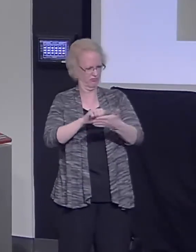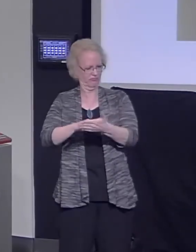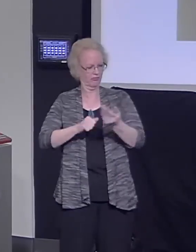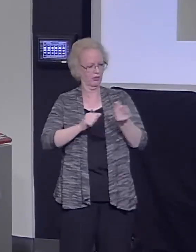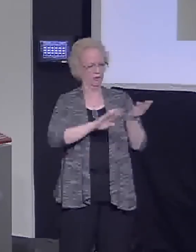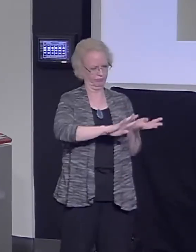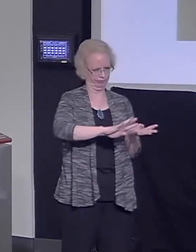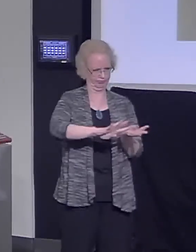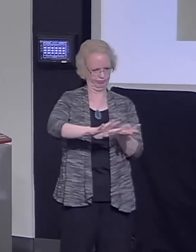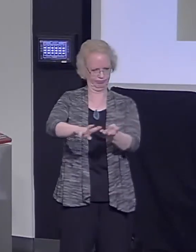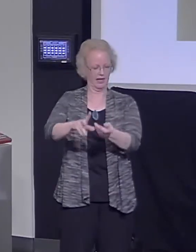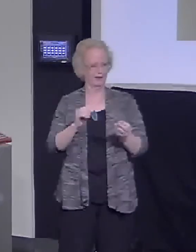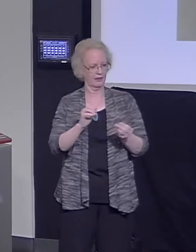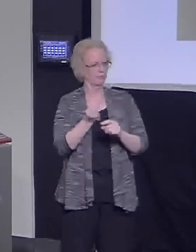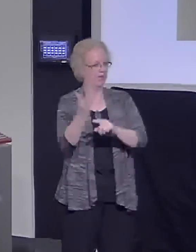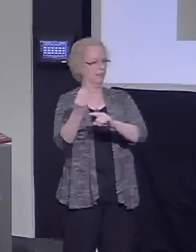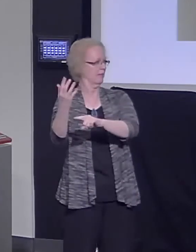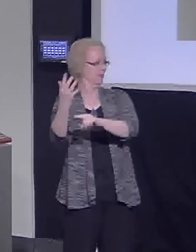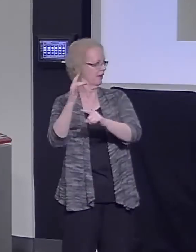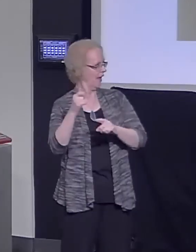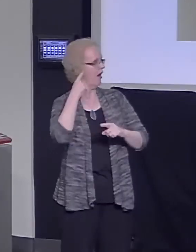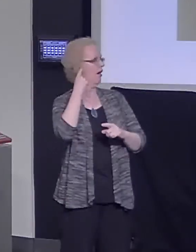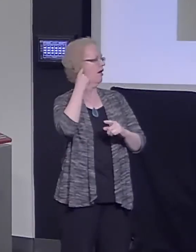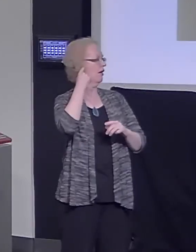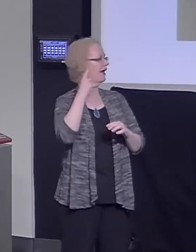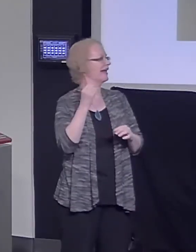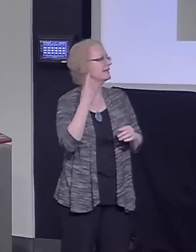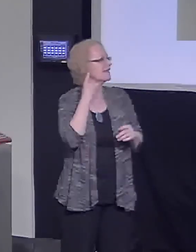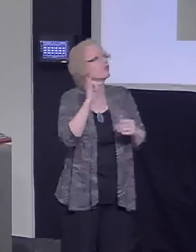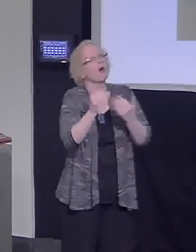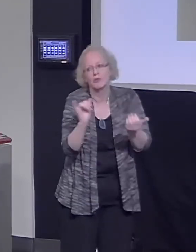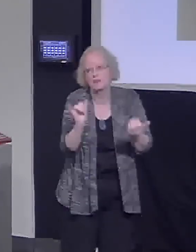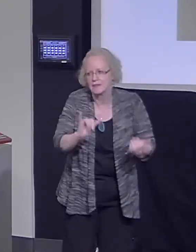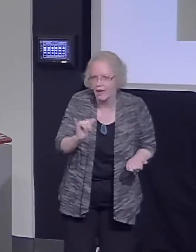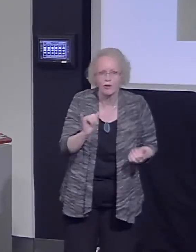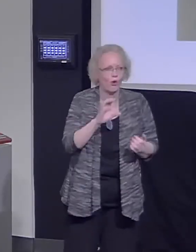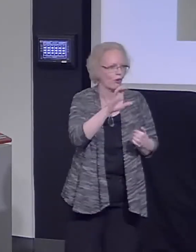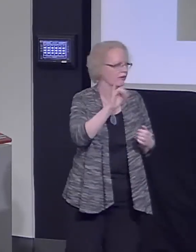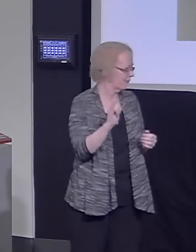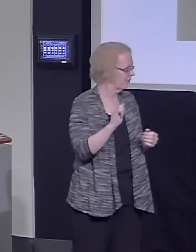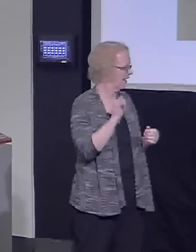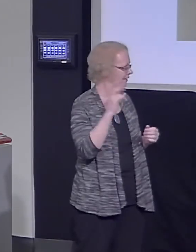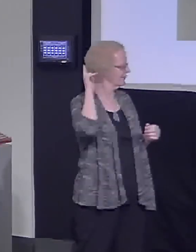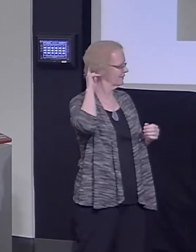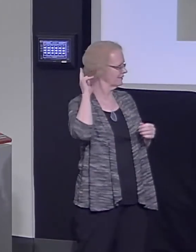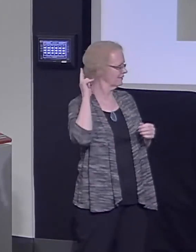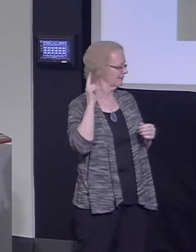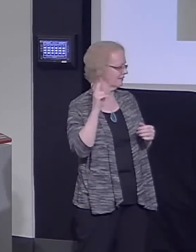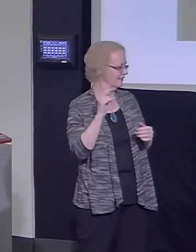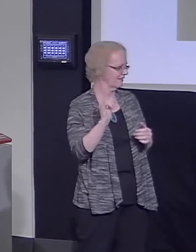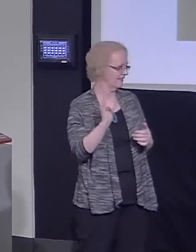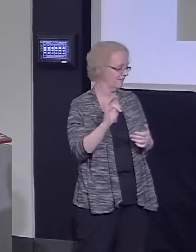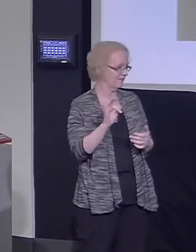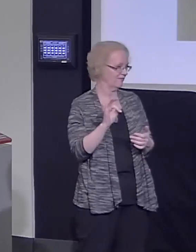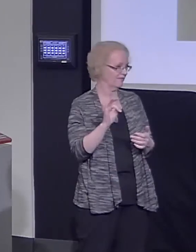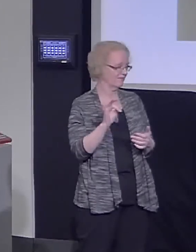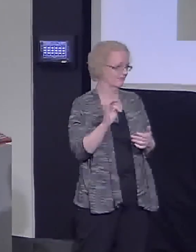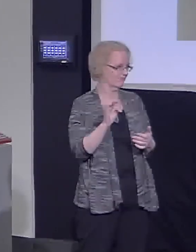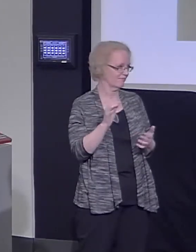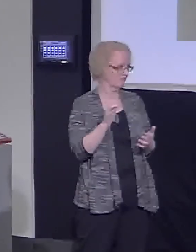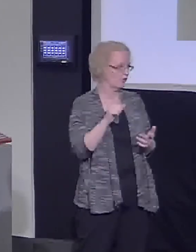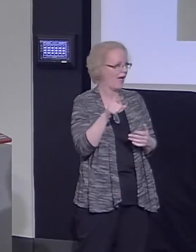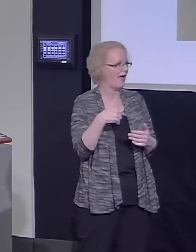these impoverished sounds, which sound sort of like cochlear implant signals, I think, especially if you have very